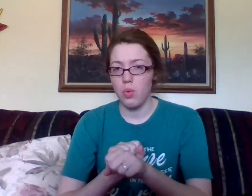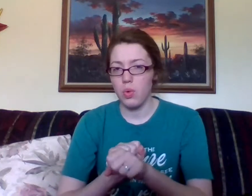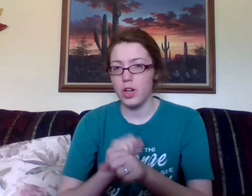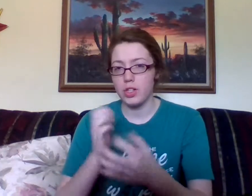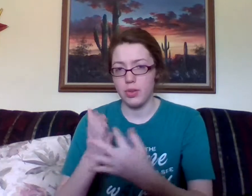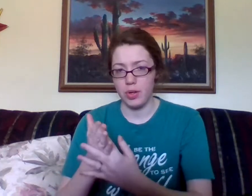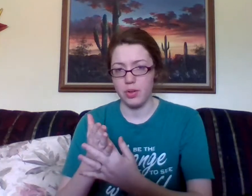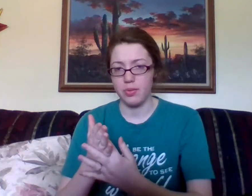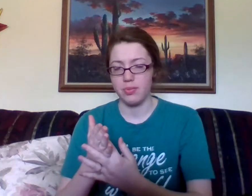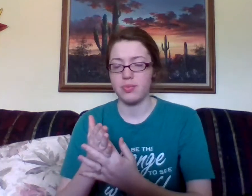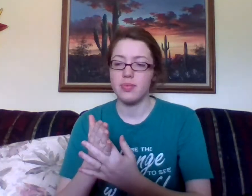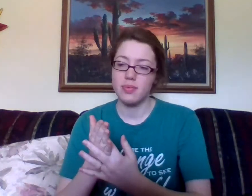worked through,